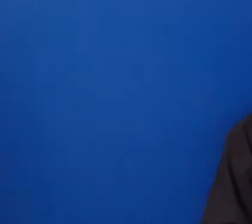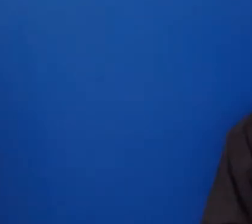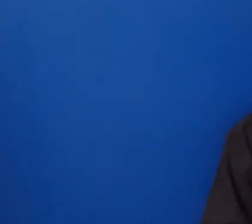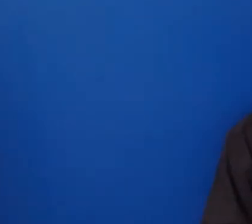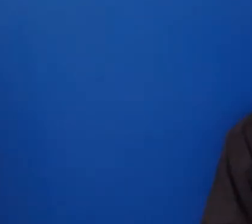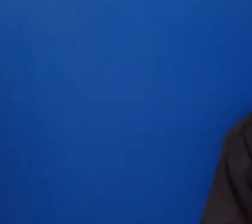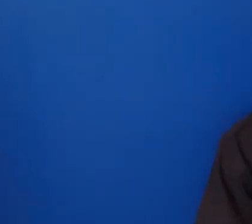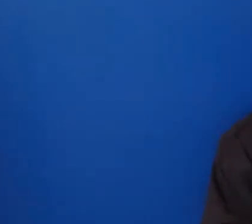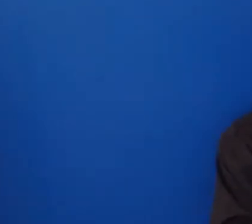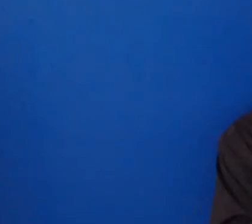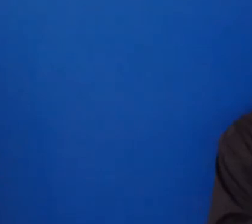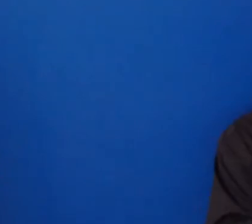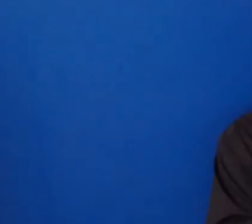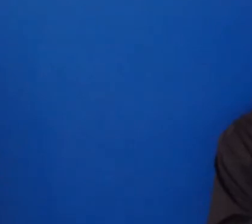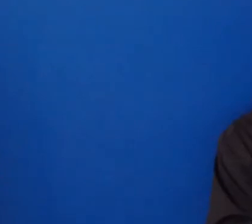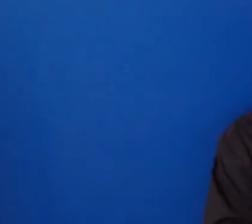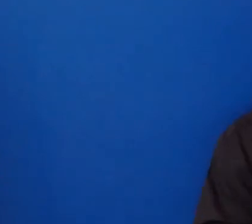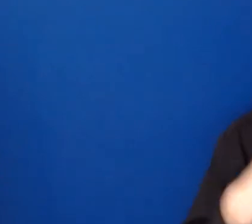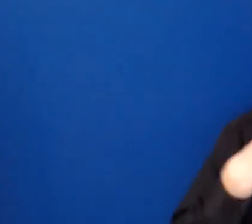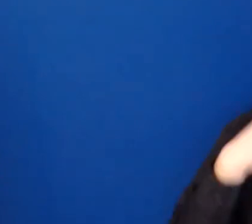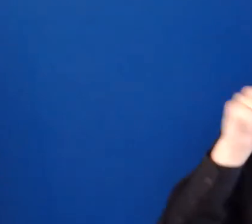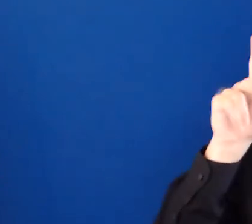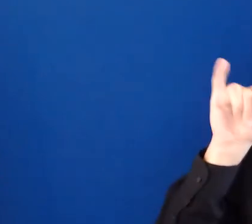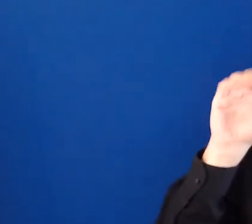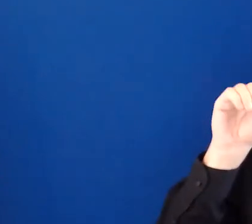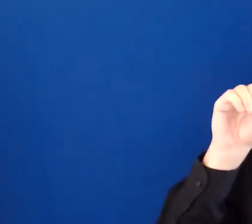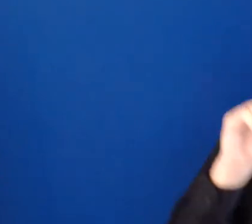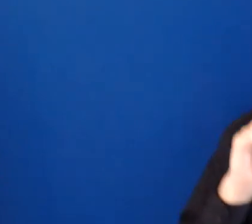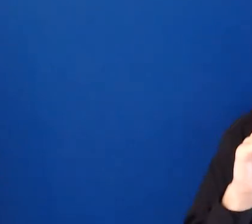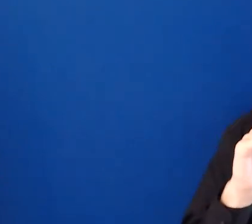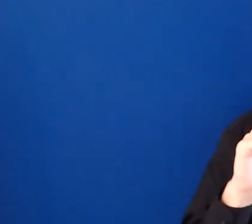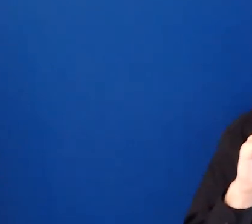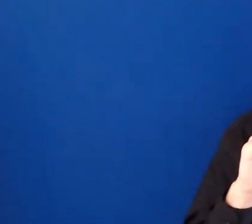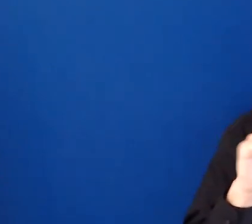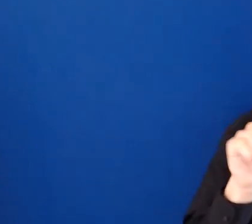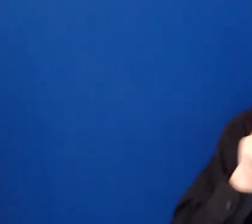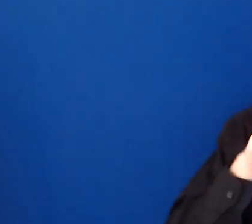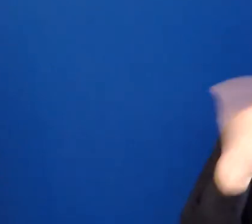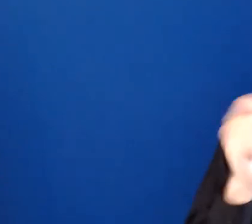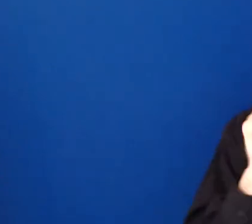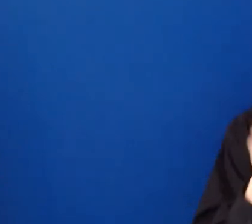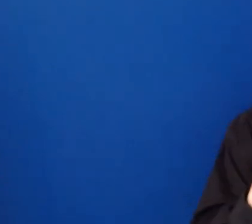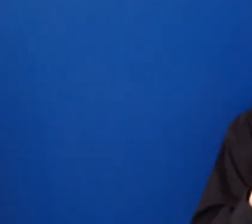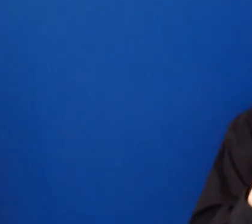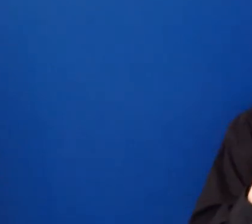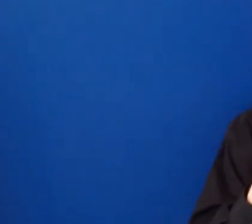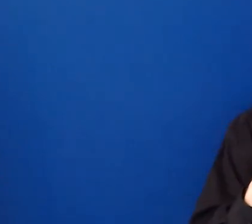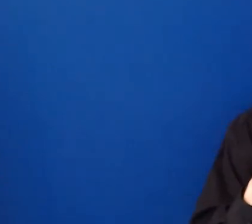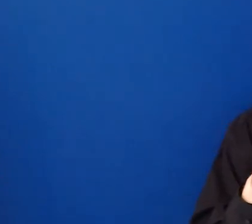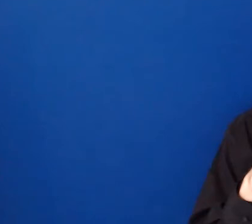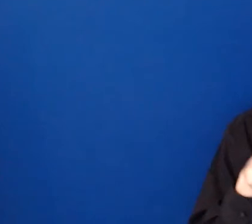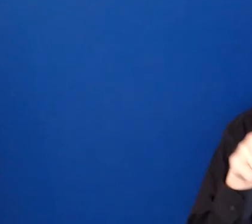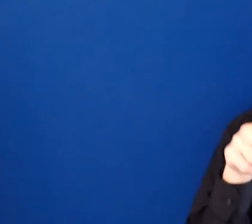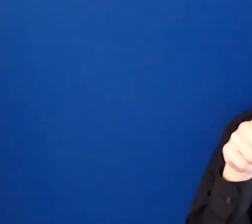Thank you, Aja. This is Kim again. And so the next question comes from Sydney, and I'm going to follow